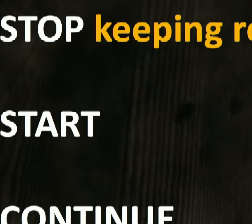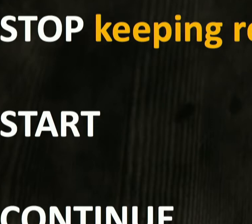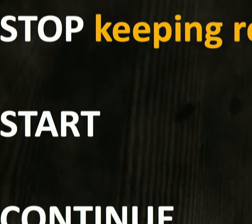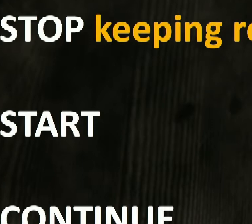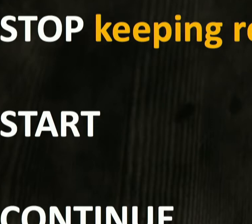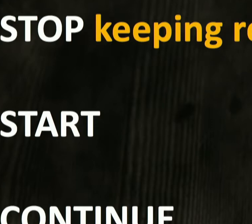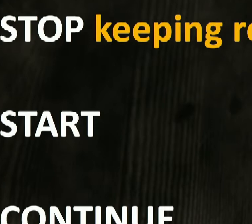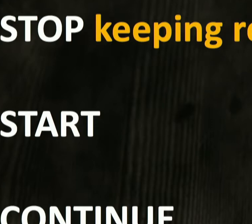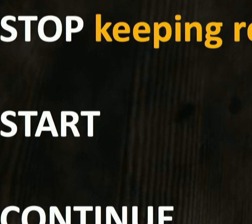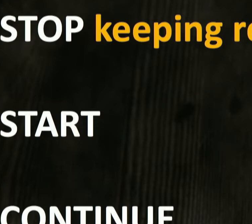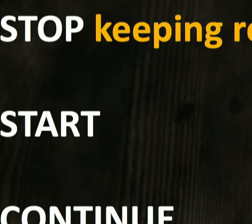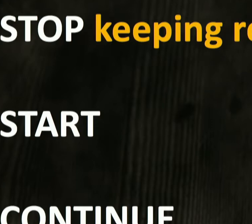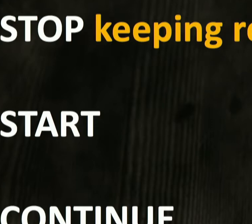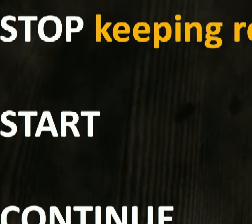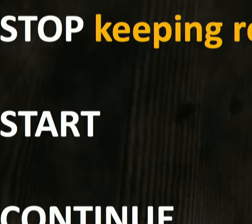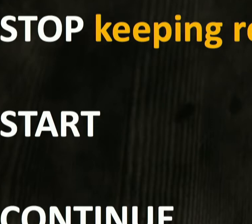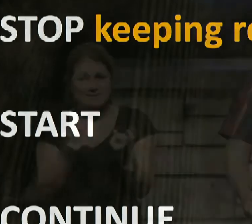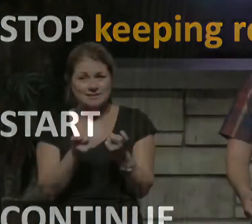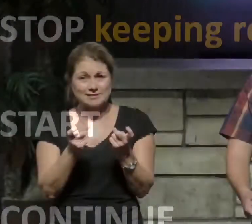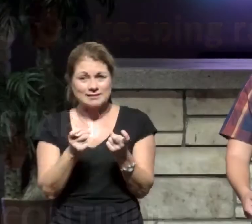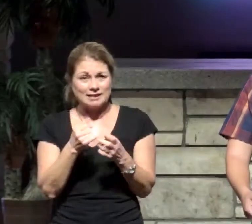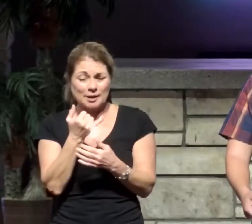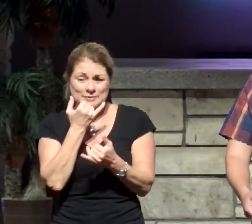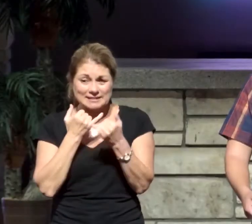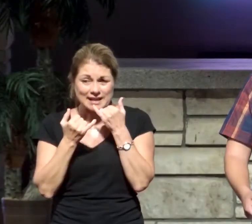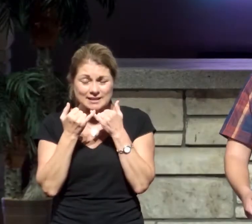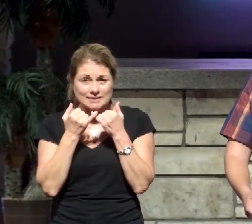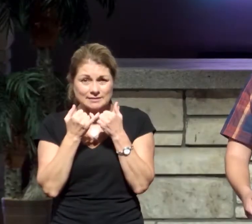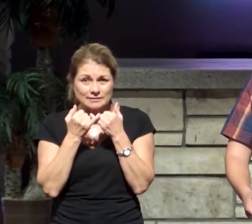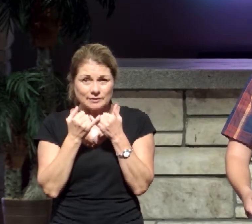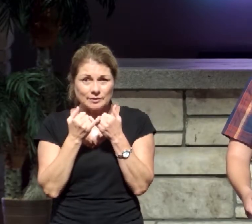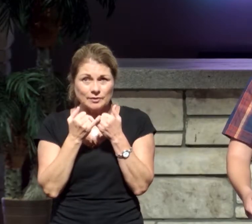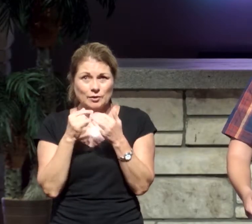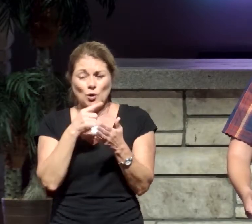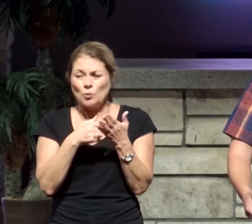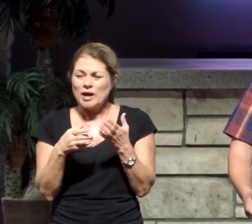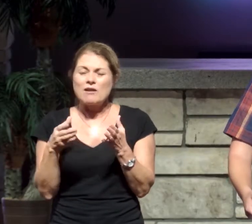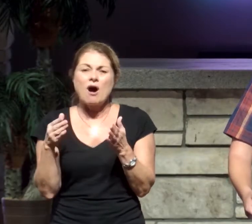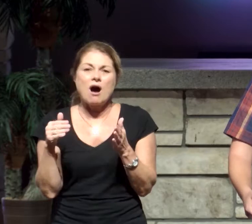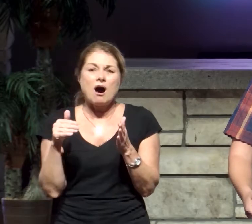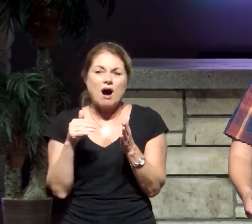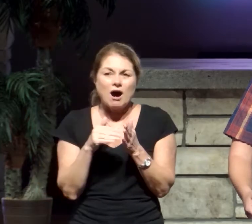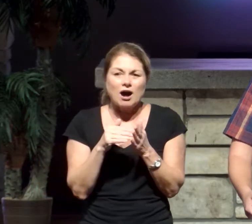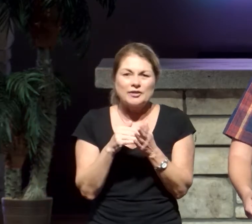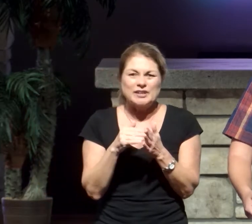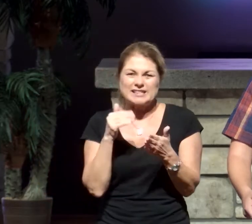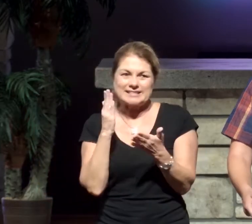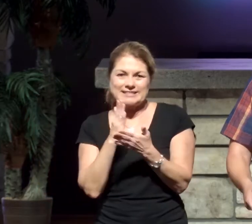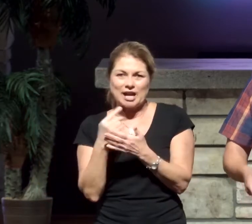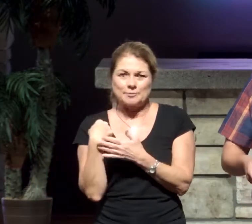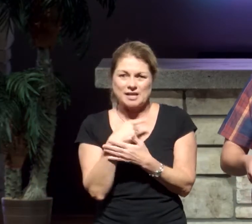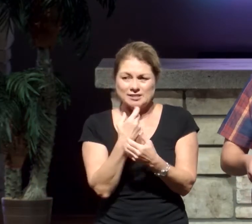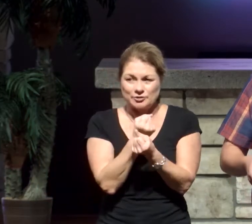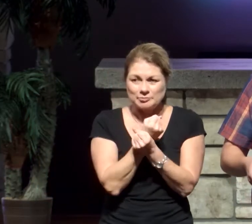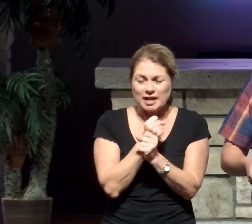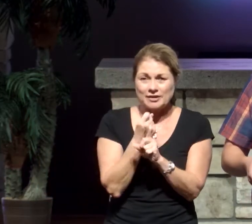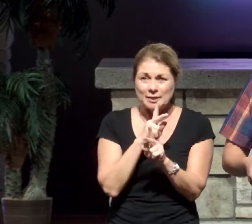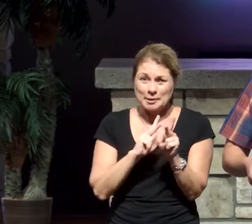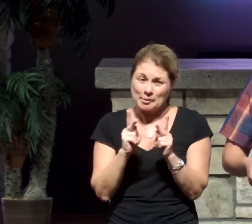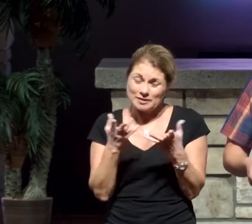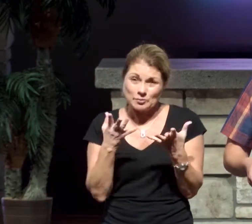wrongs. Friends, you know what often stands in the way of you loving people in your life? This